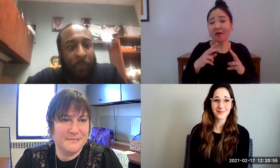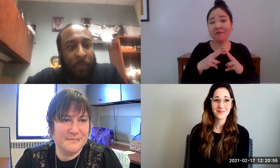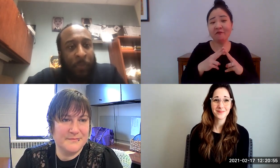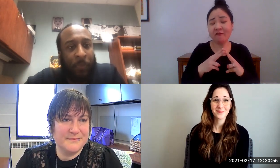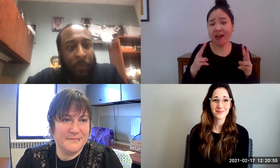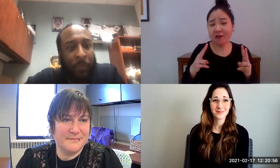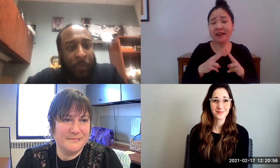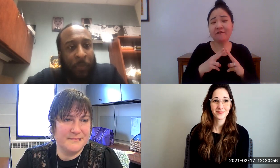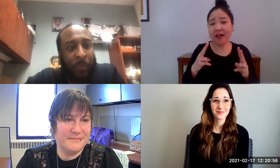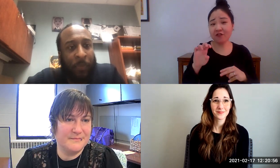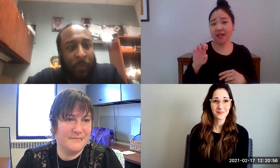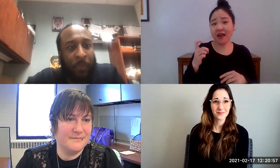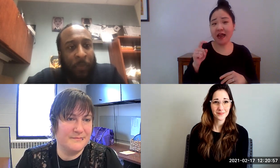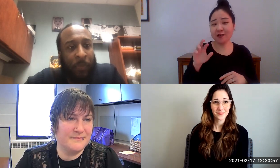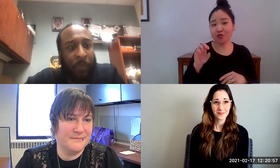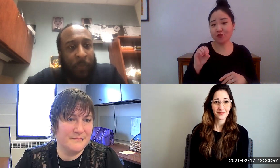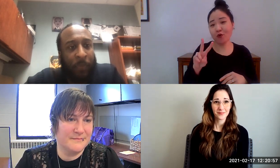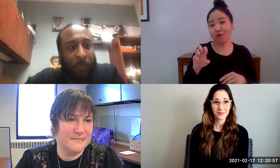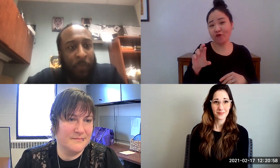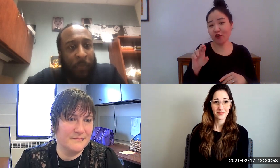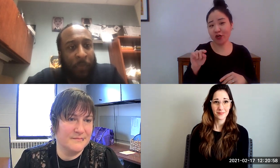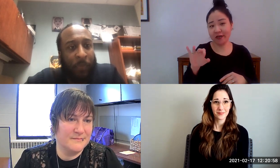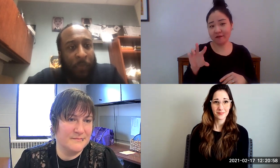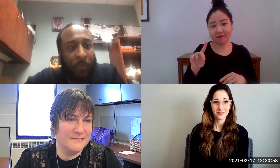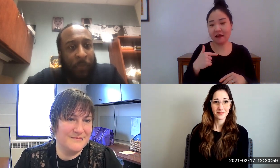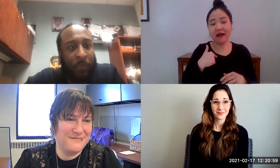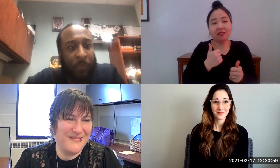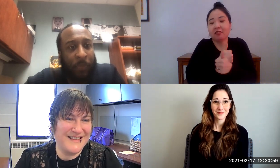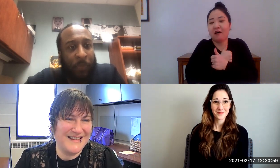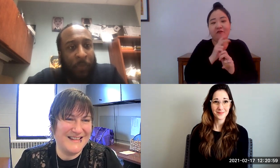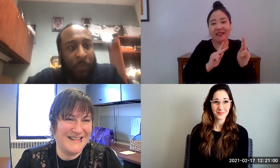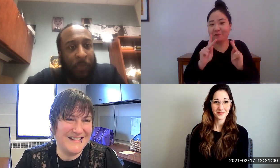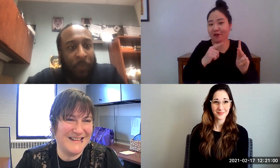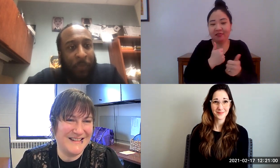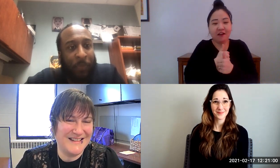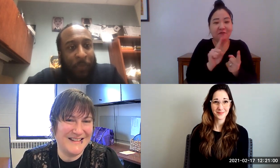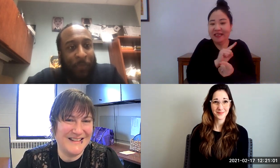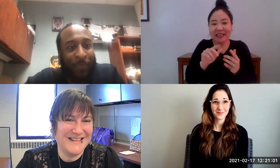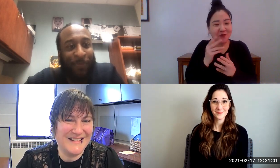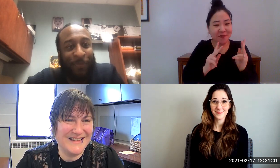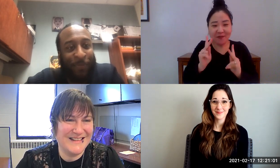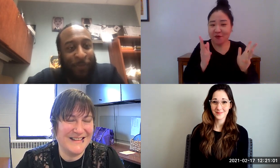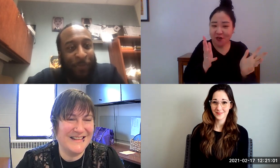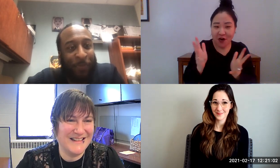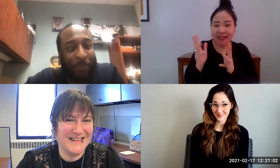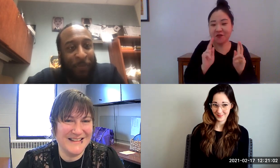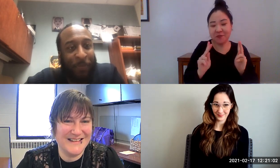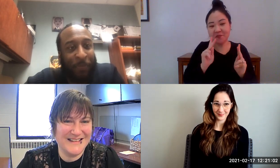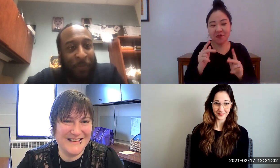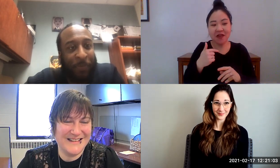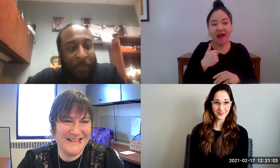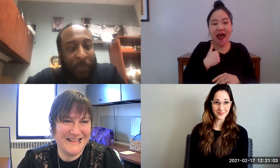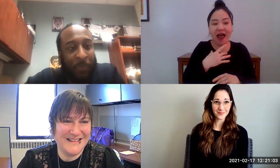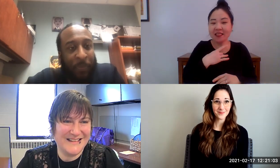So I'm very, very extroverted. I love people. I love meeting new people, talking